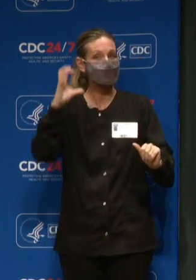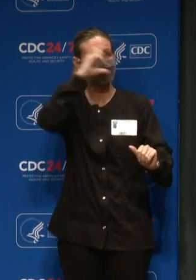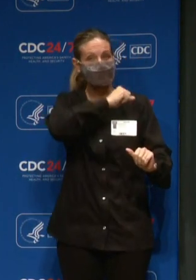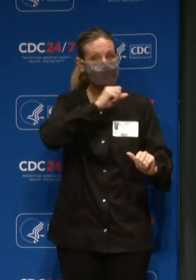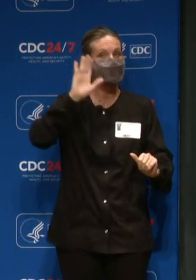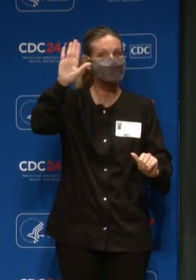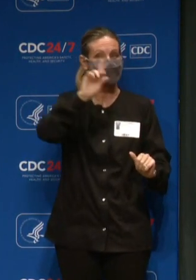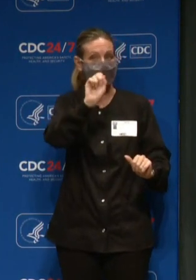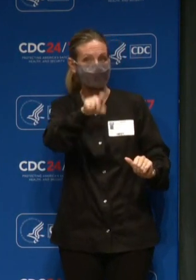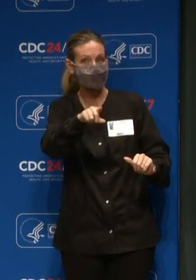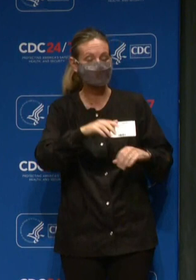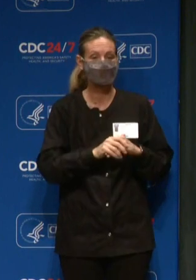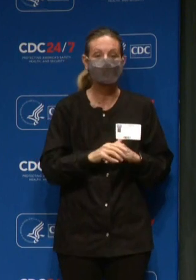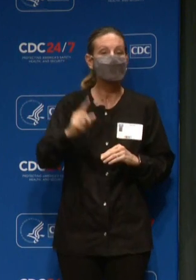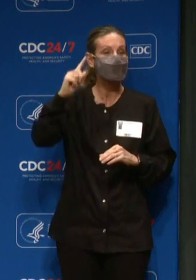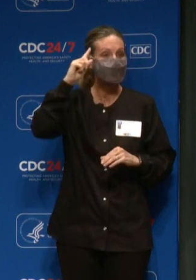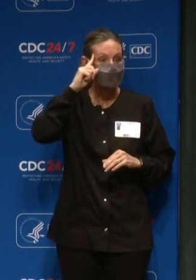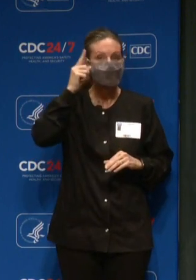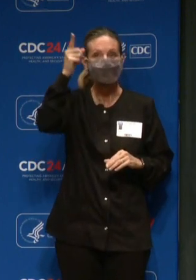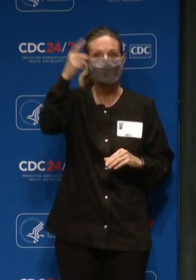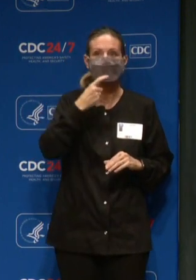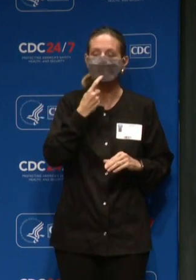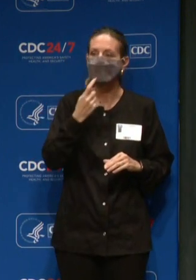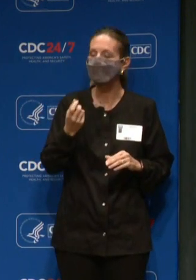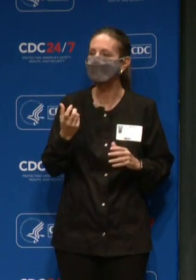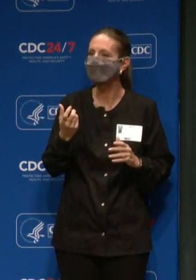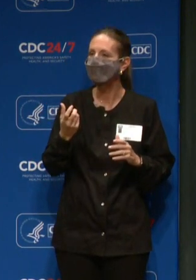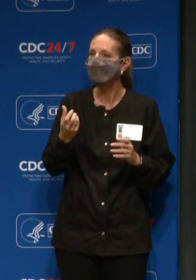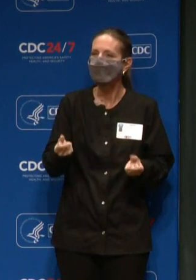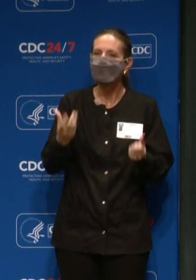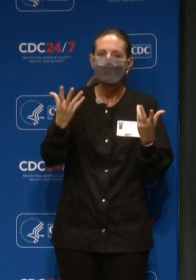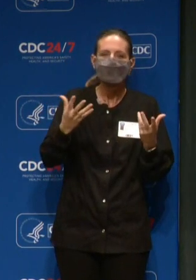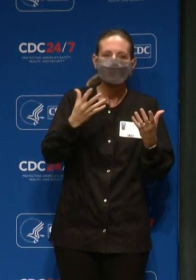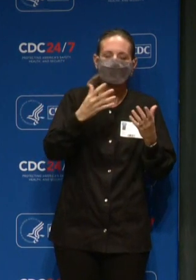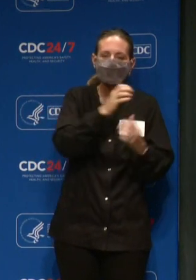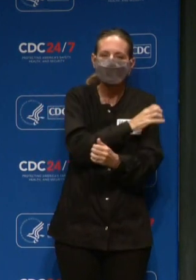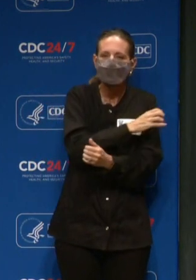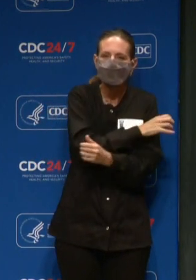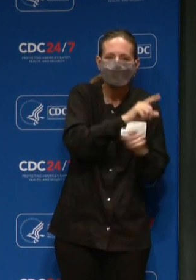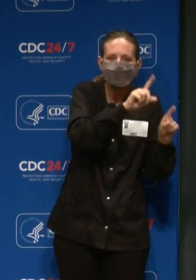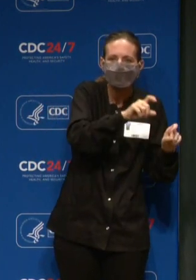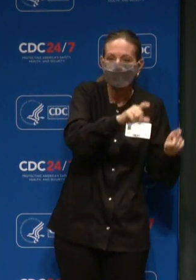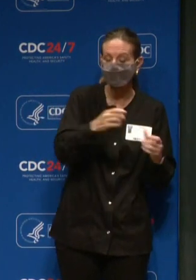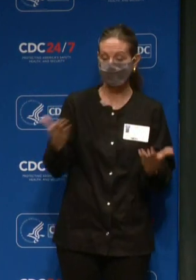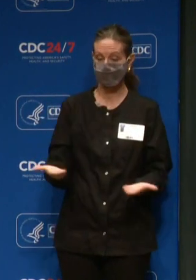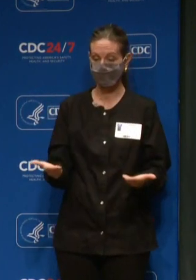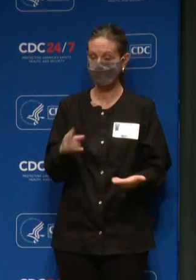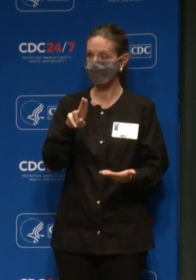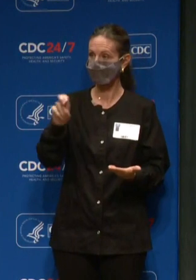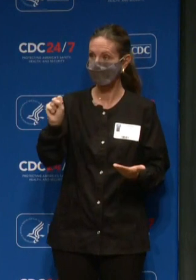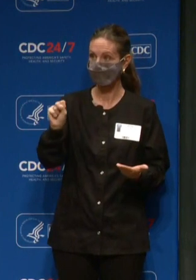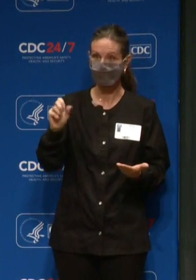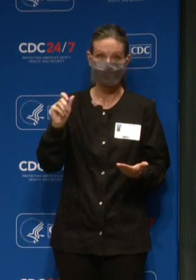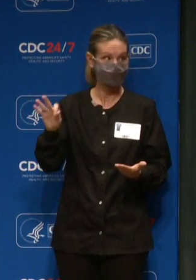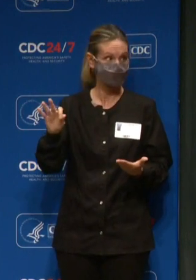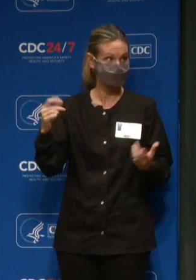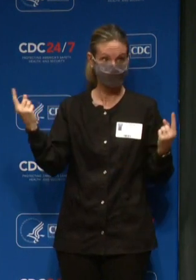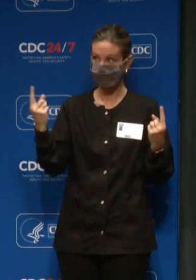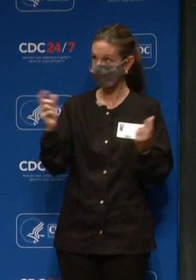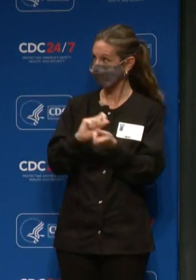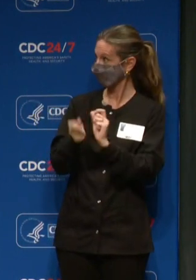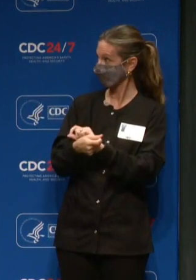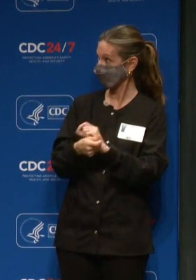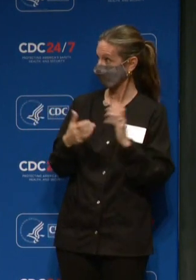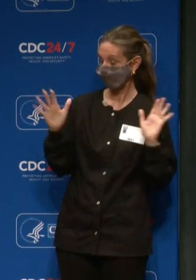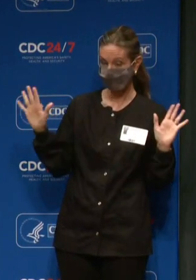of the AstraZeneca vaccine clinical trials. So as of now within the United States, unless something has changed in the time since I've been standing